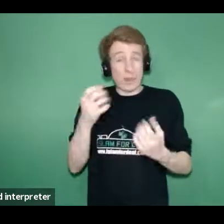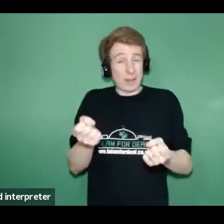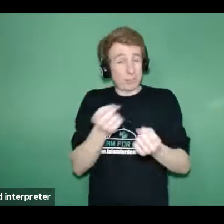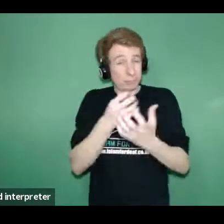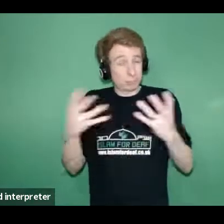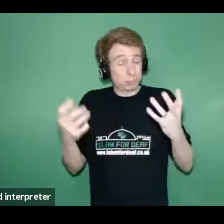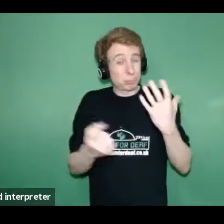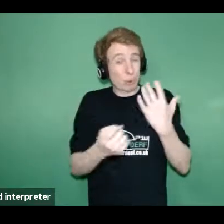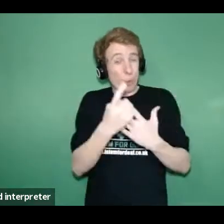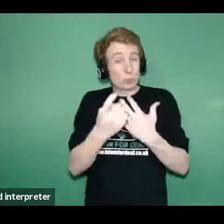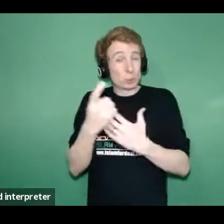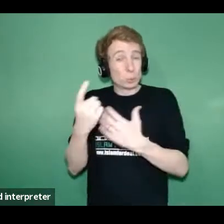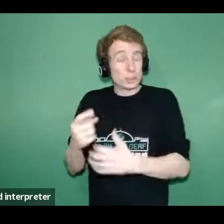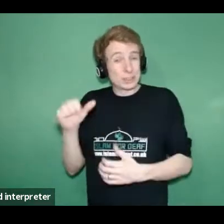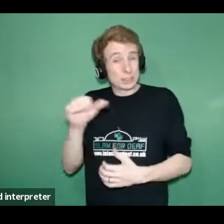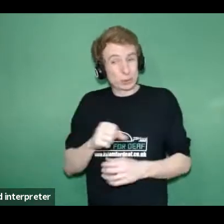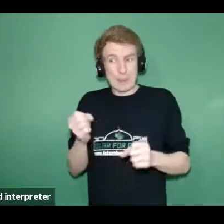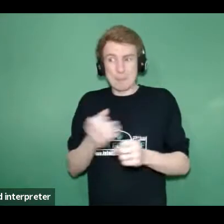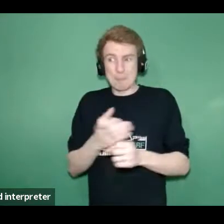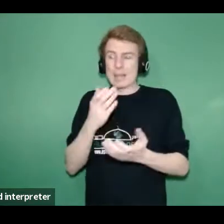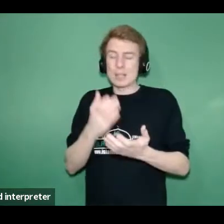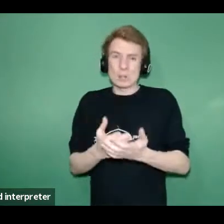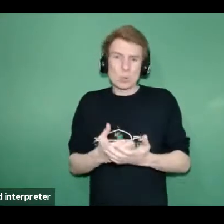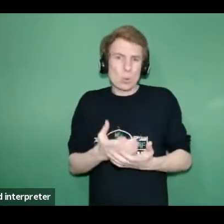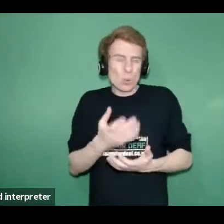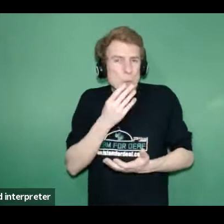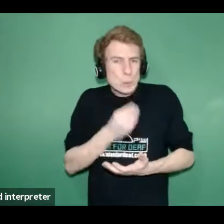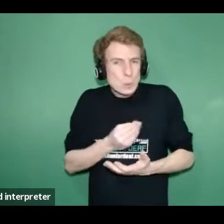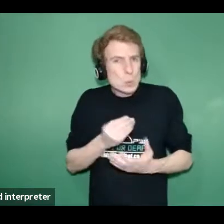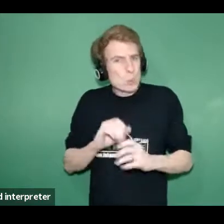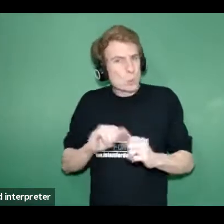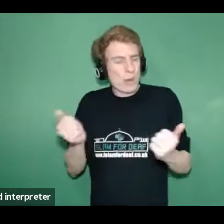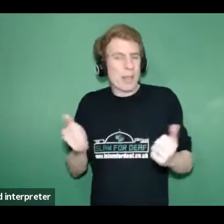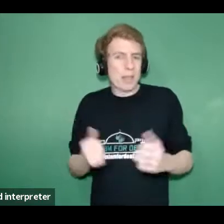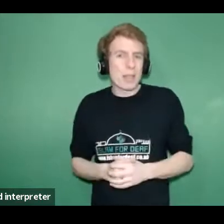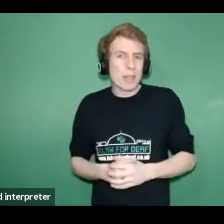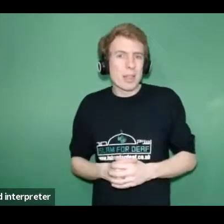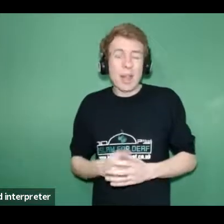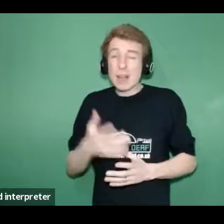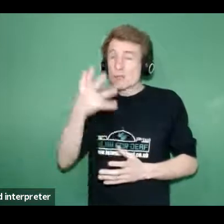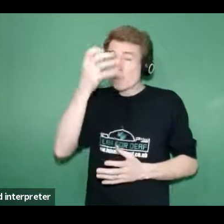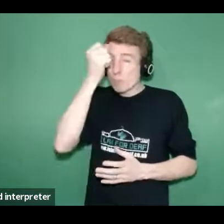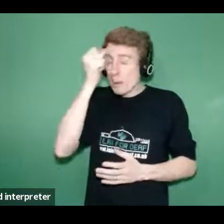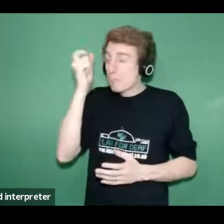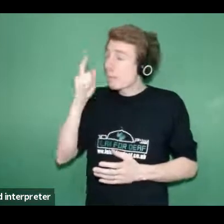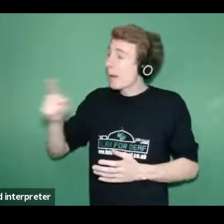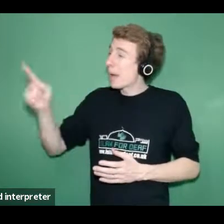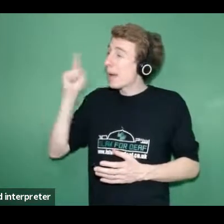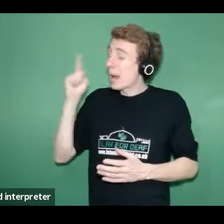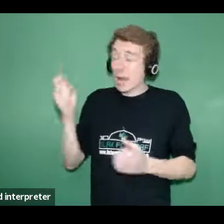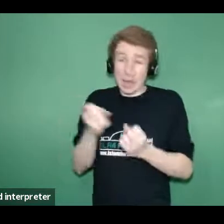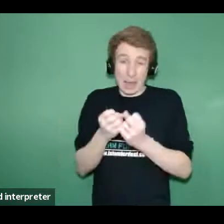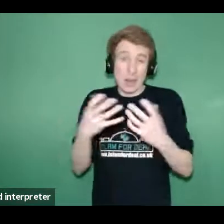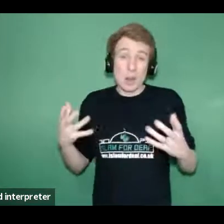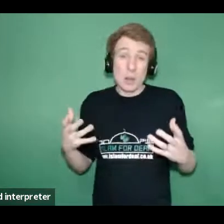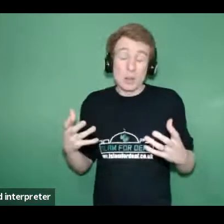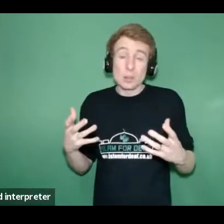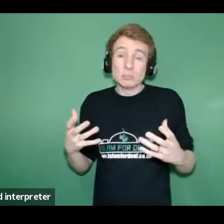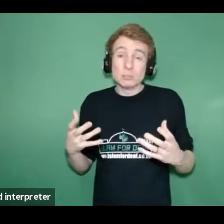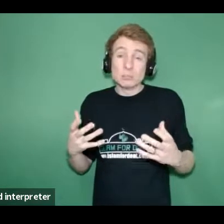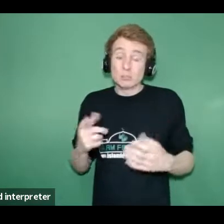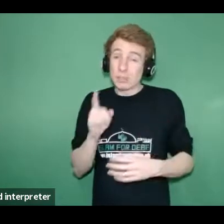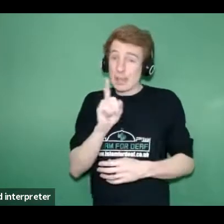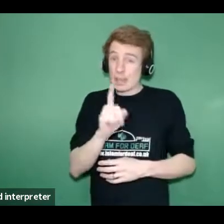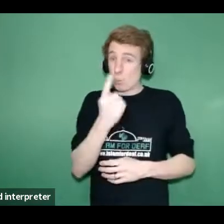making remembrance of Allah frequently. And from that remembrance that they can make is sending the peace and